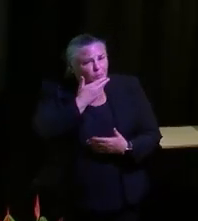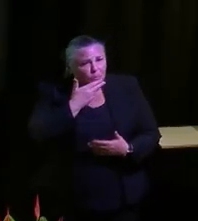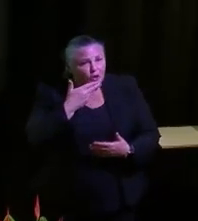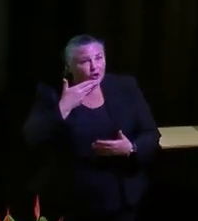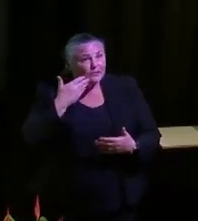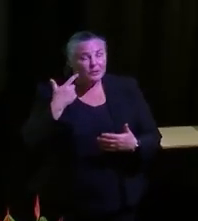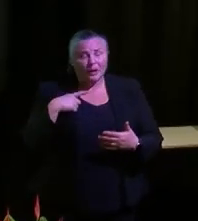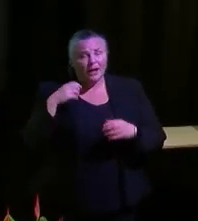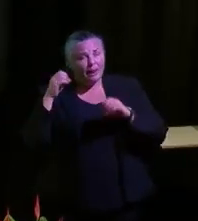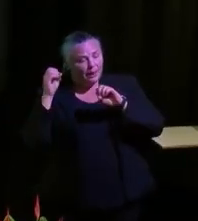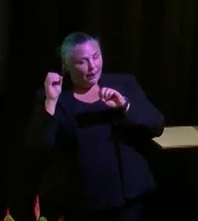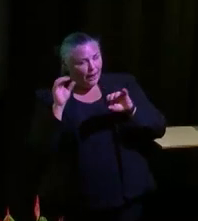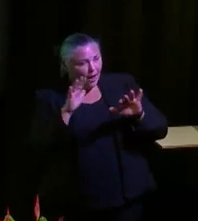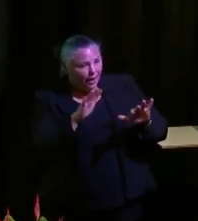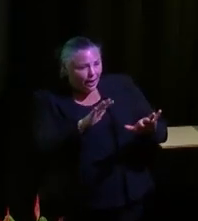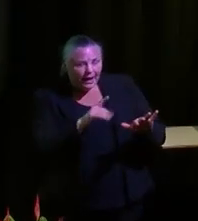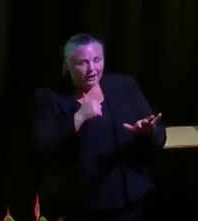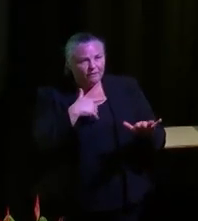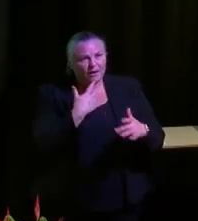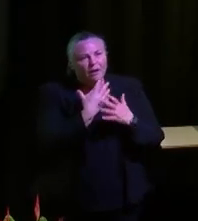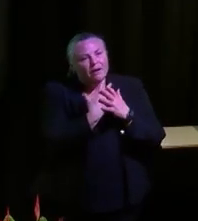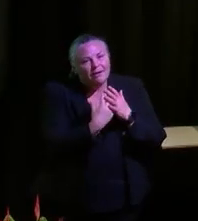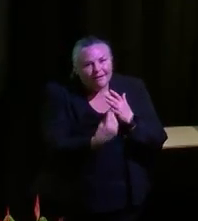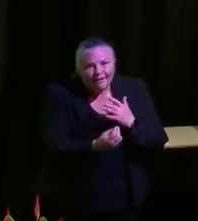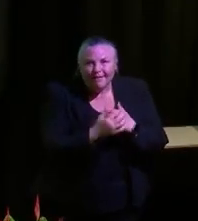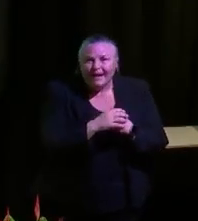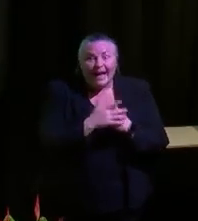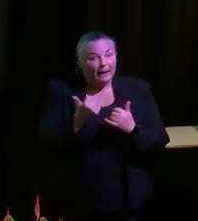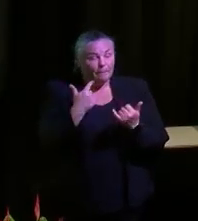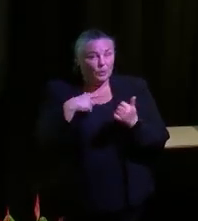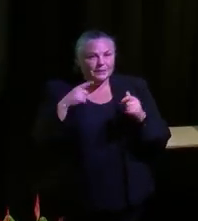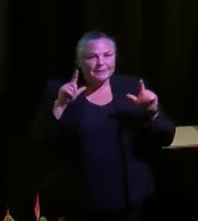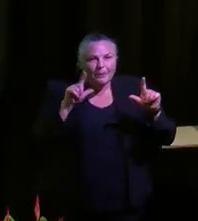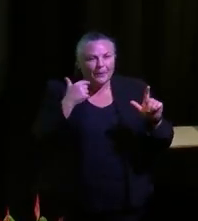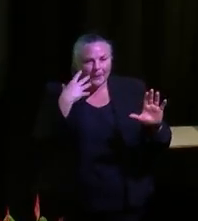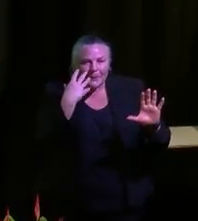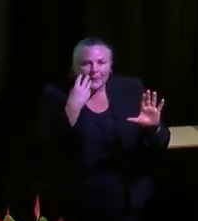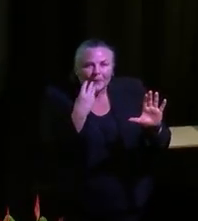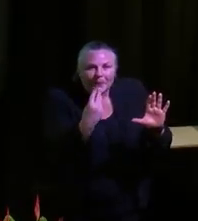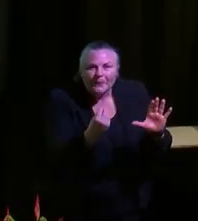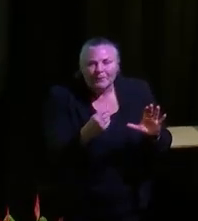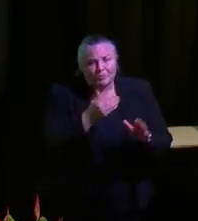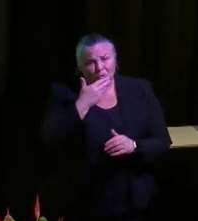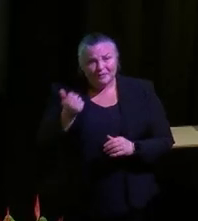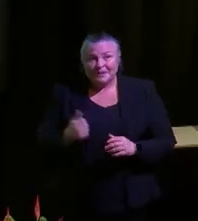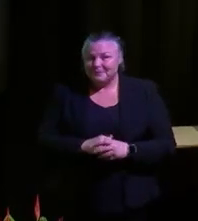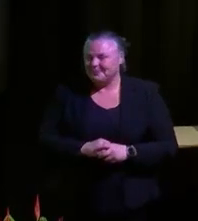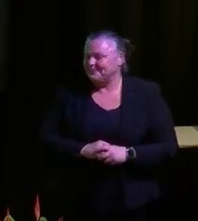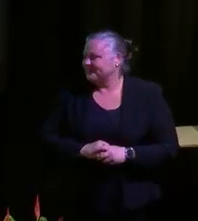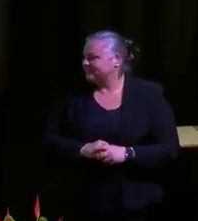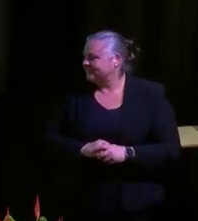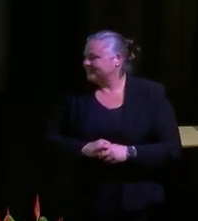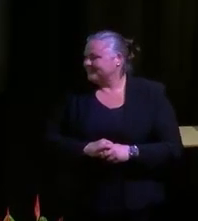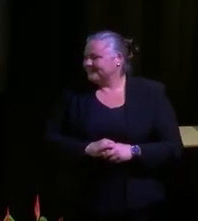just divine, and they draw you in, and particularly the scale just works so beautifully. Thanks. Yeah. I